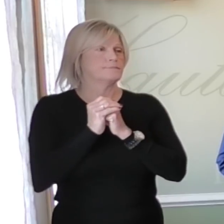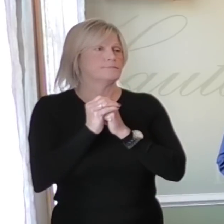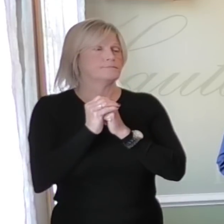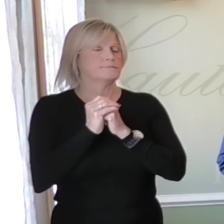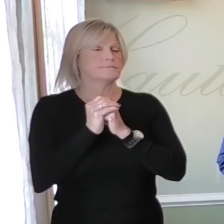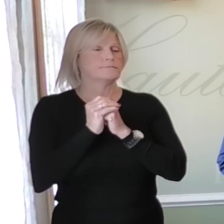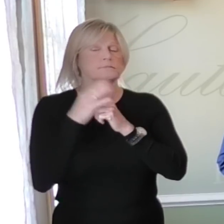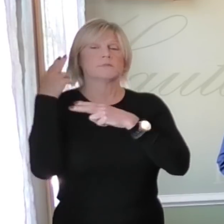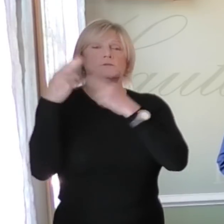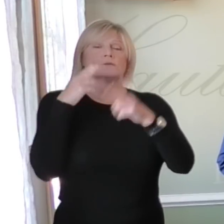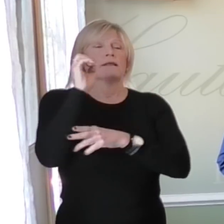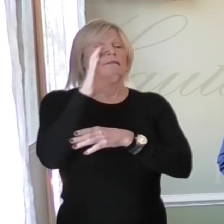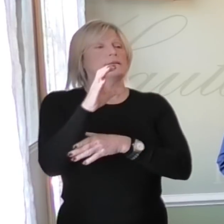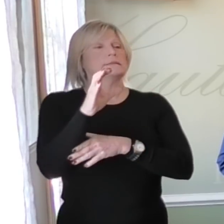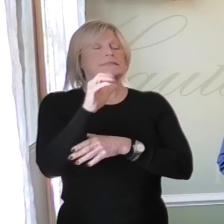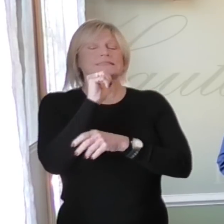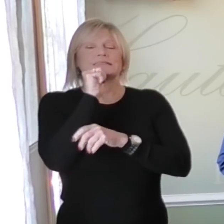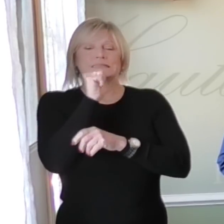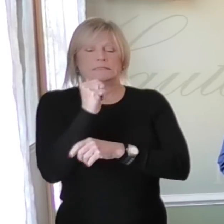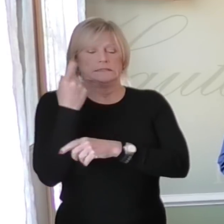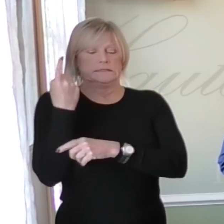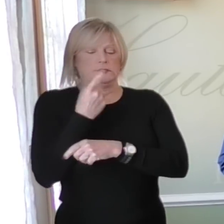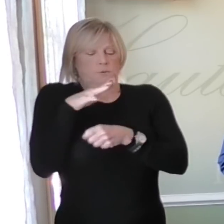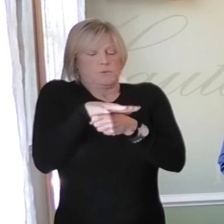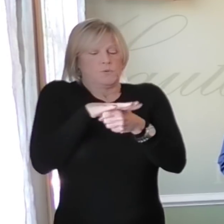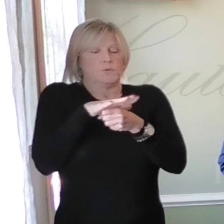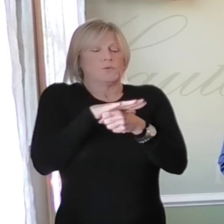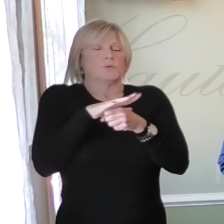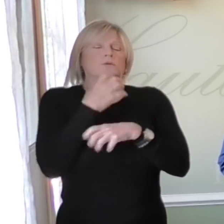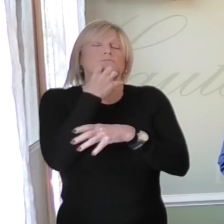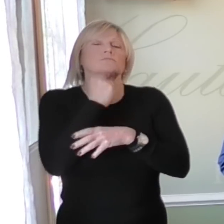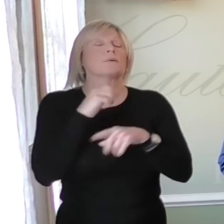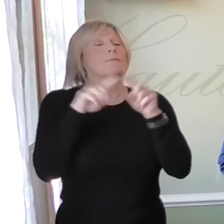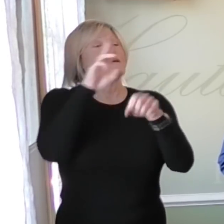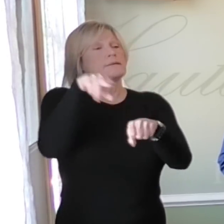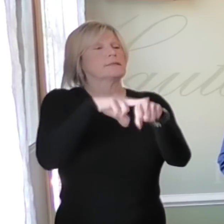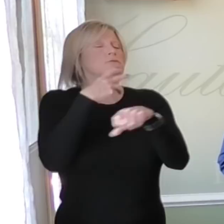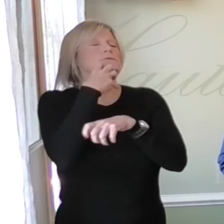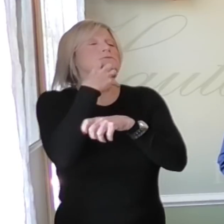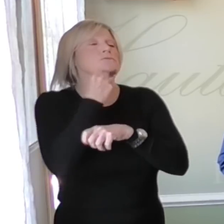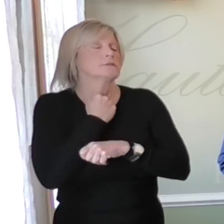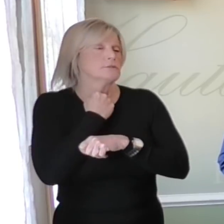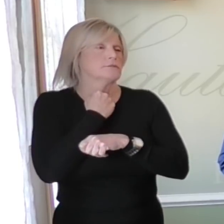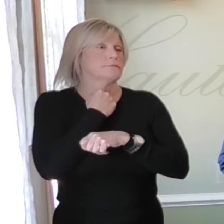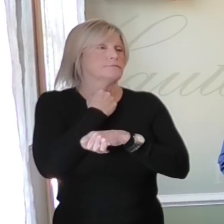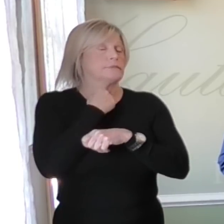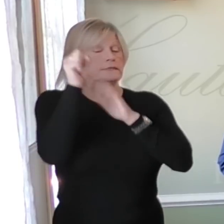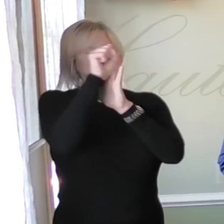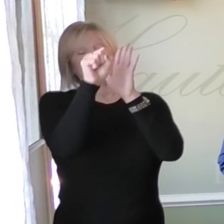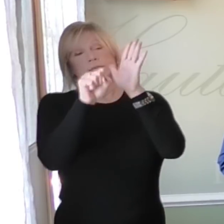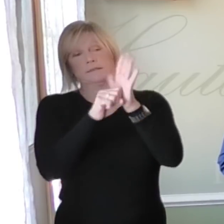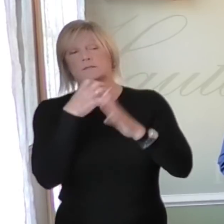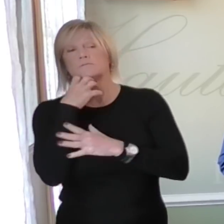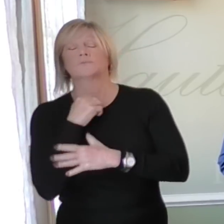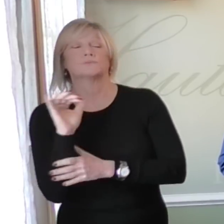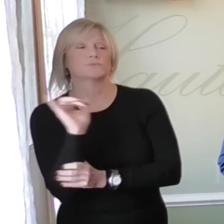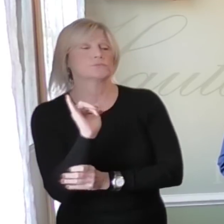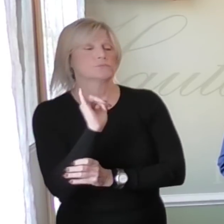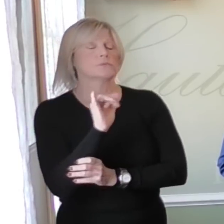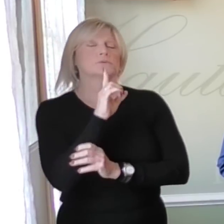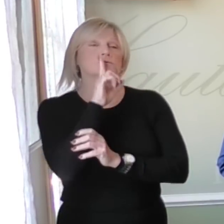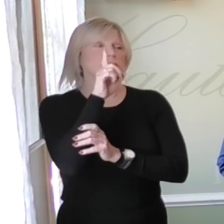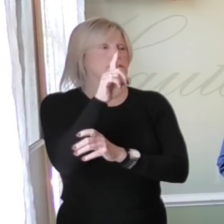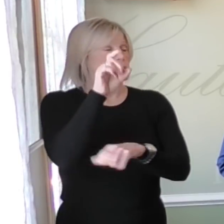Historic Ellicott City is not just a local treasure, but it's a national treasure. and a state treasure, and we must